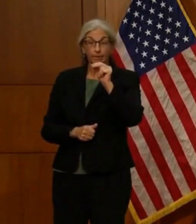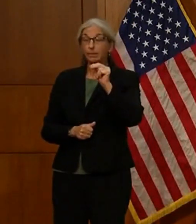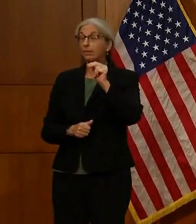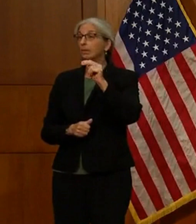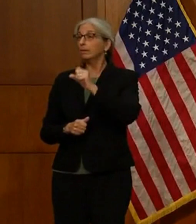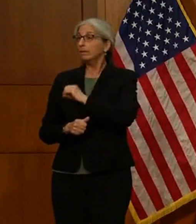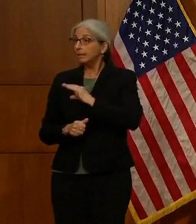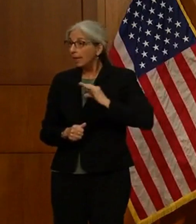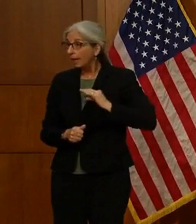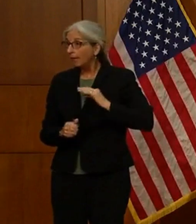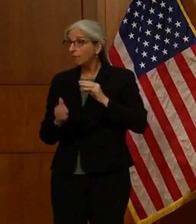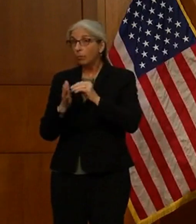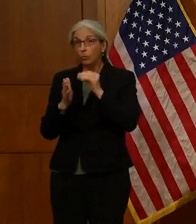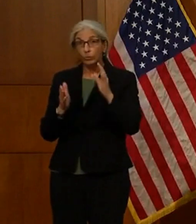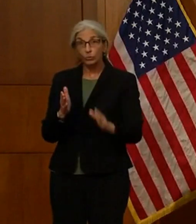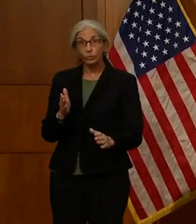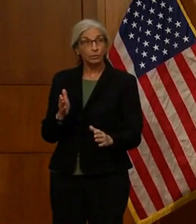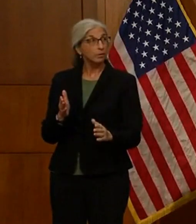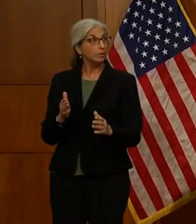students?